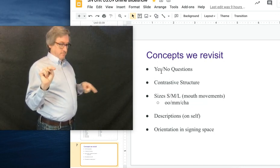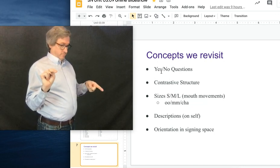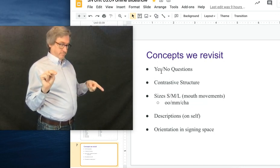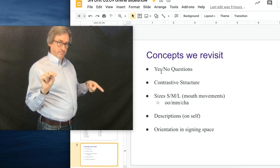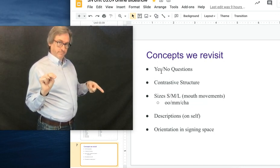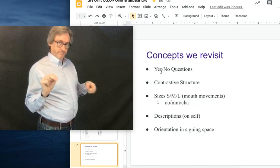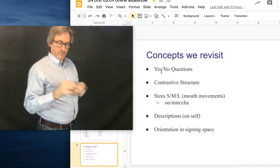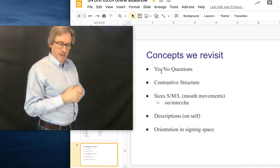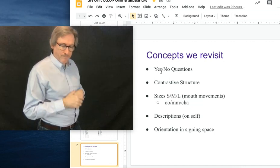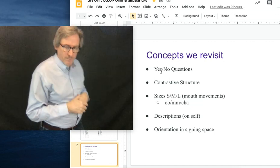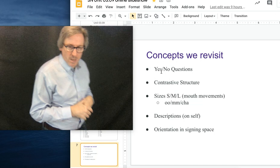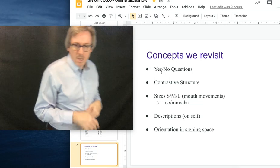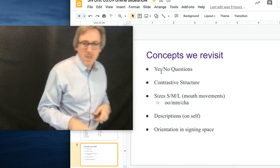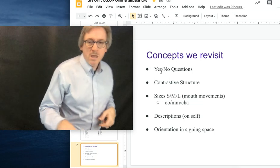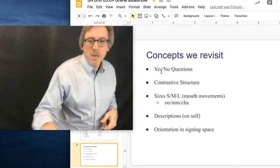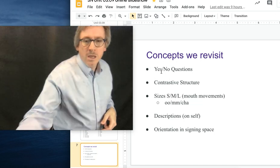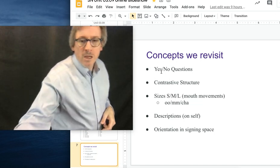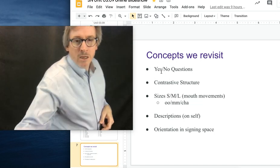Grayson. Okay.